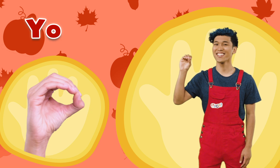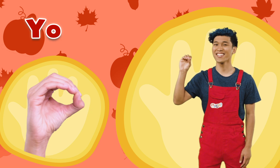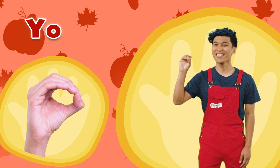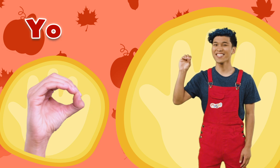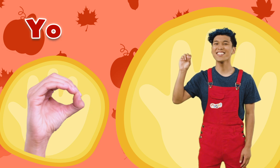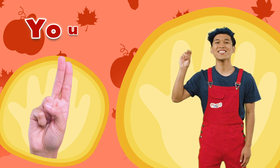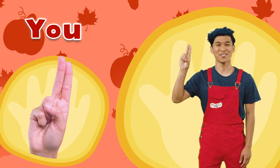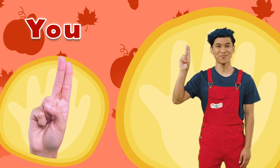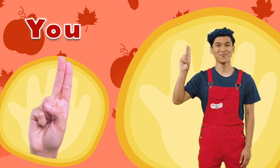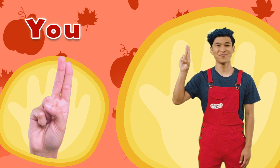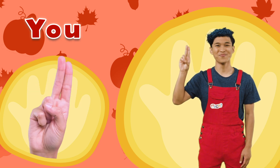Y O U.